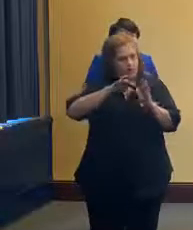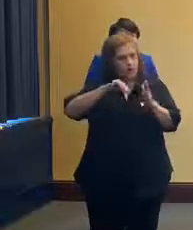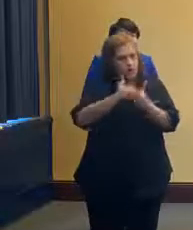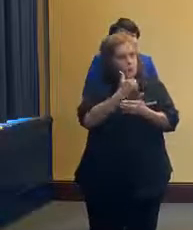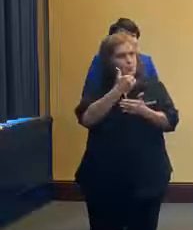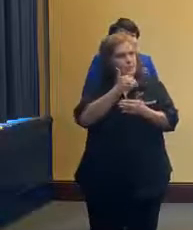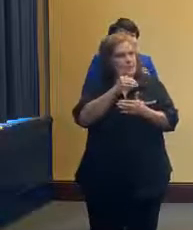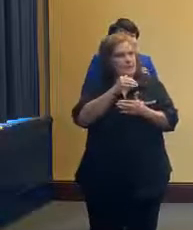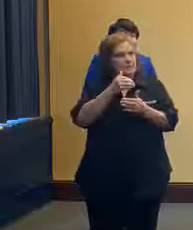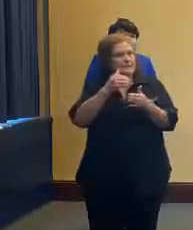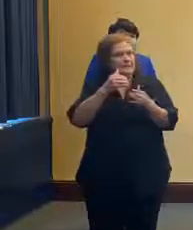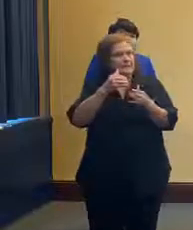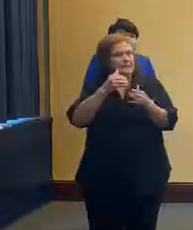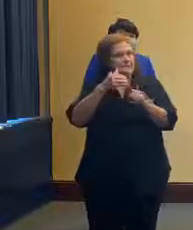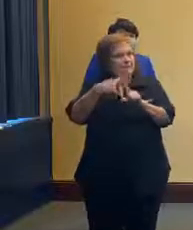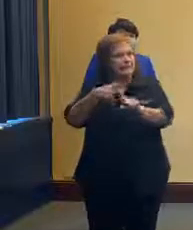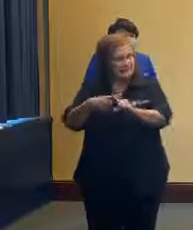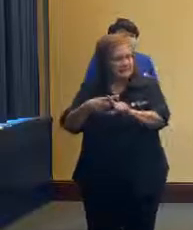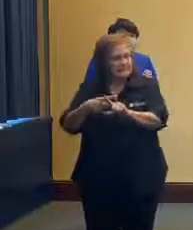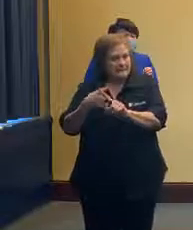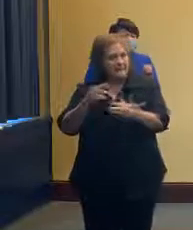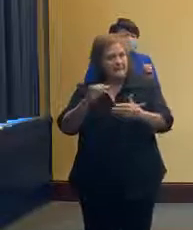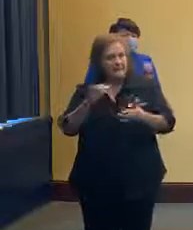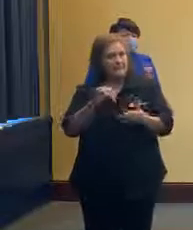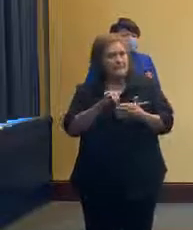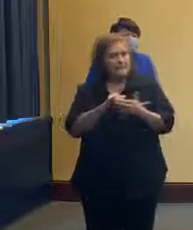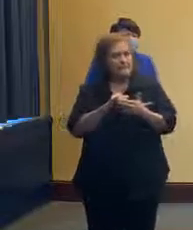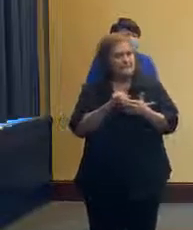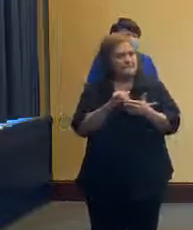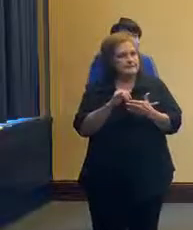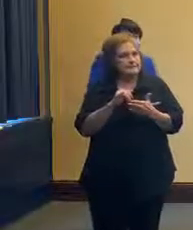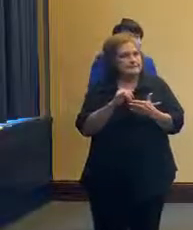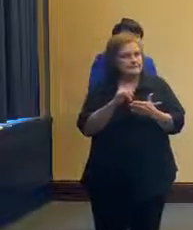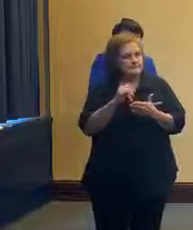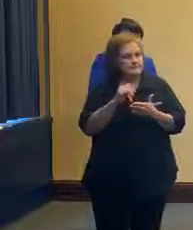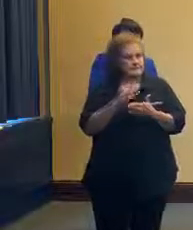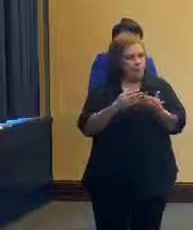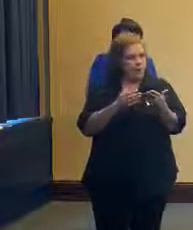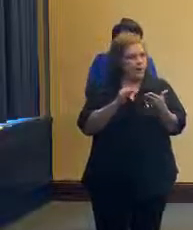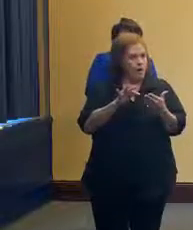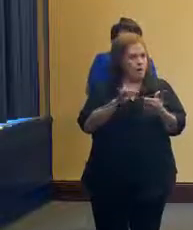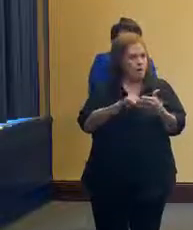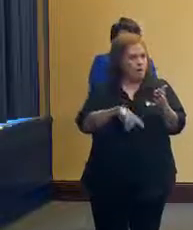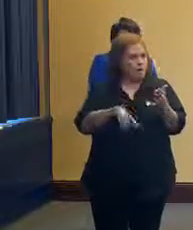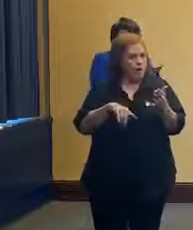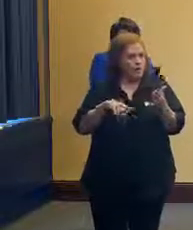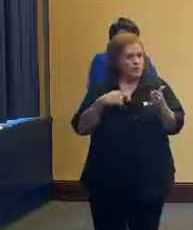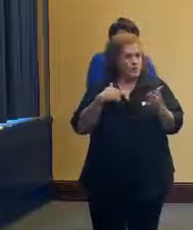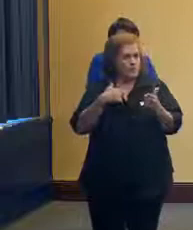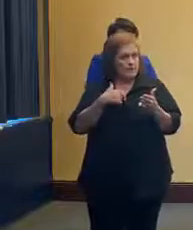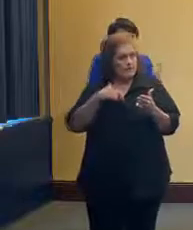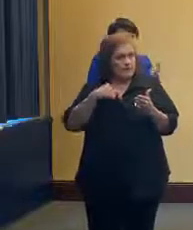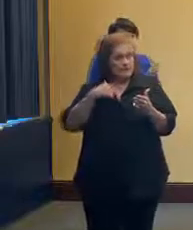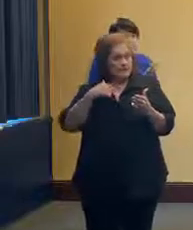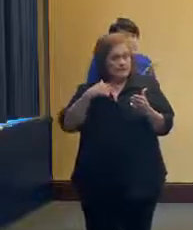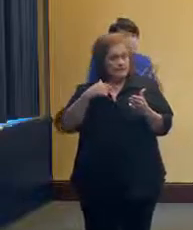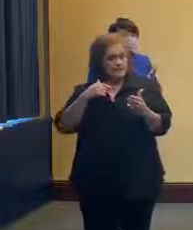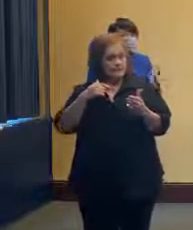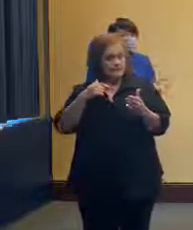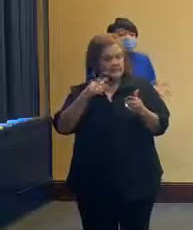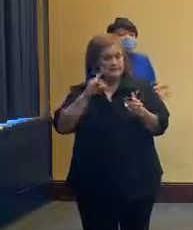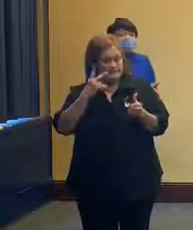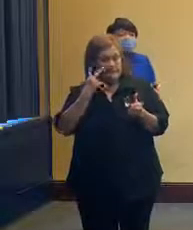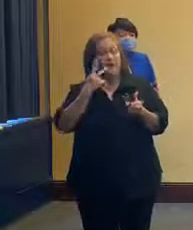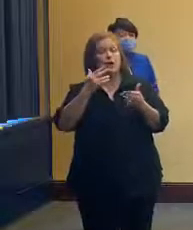a part of the criteria spelled out by the federal government. So we're looking at a decline of new